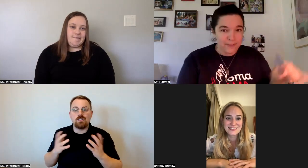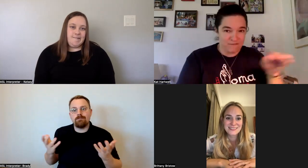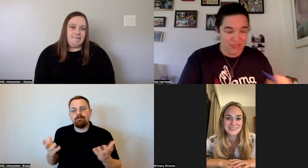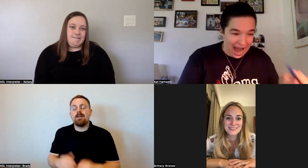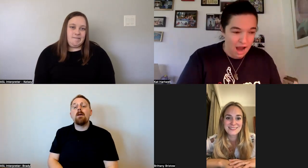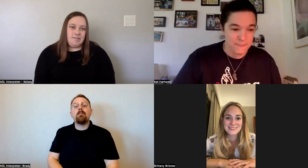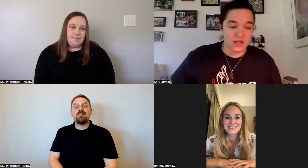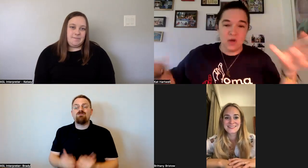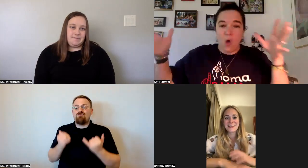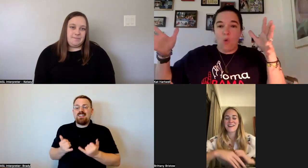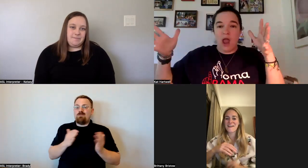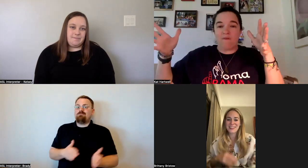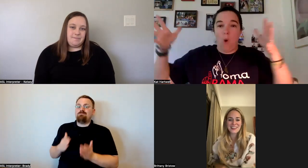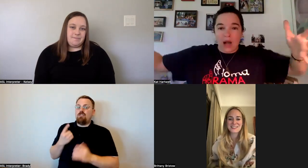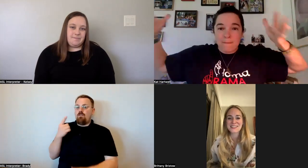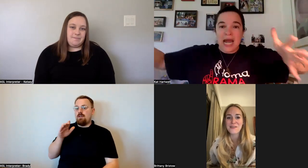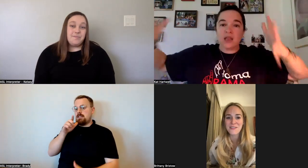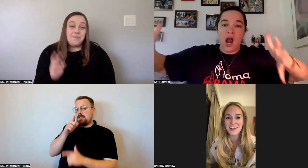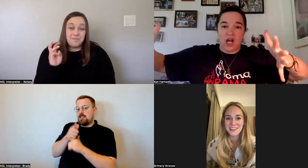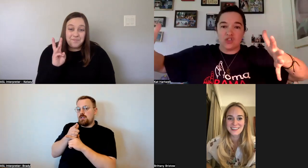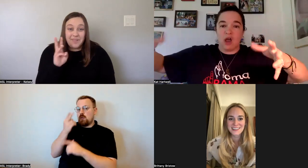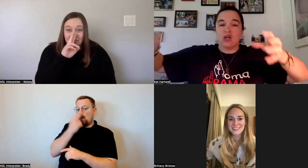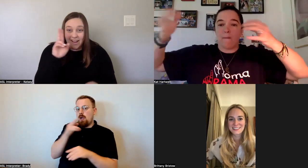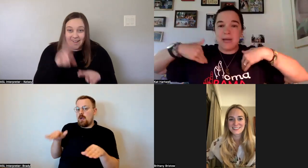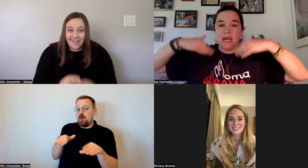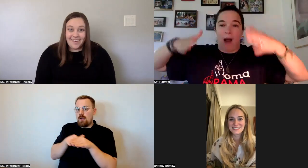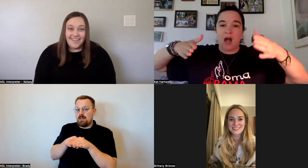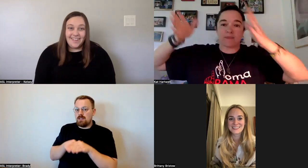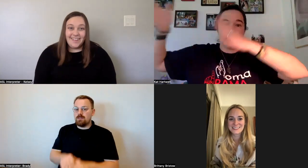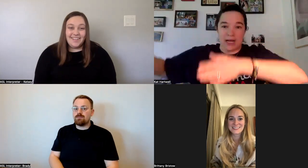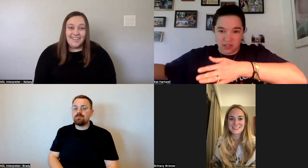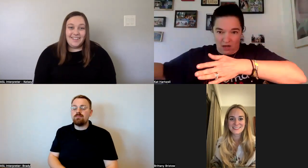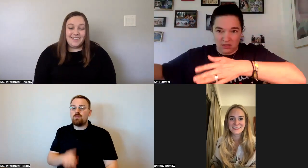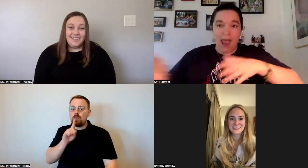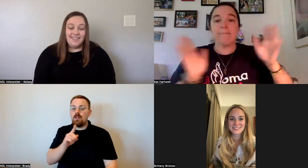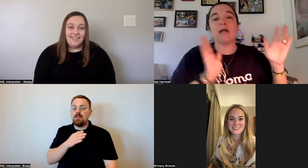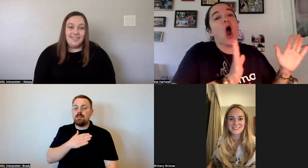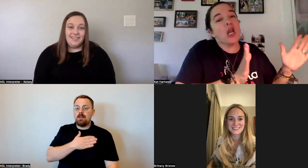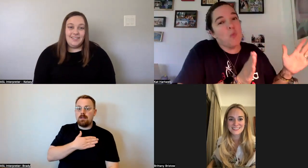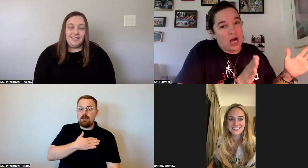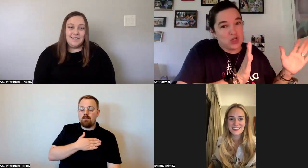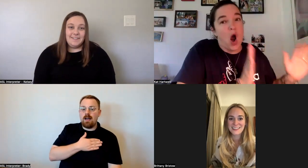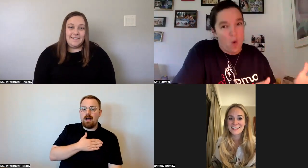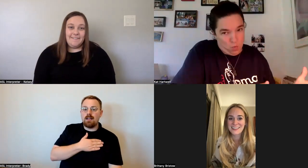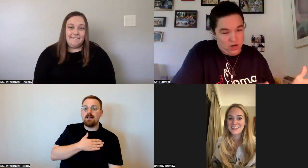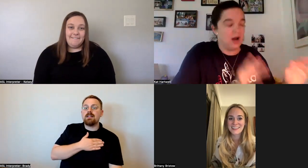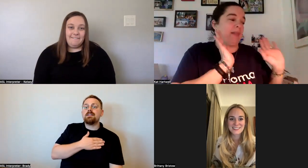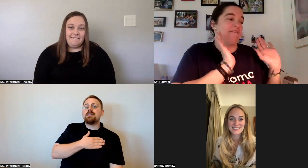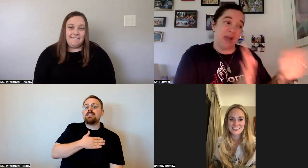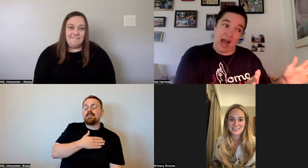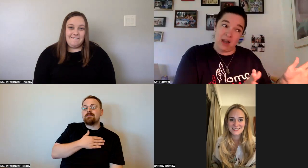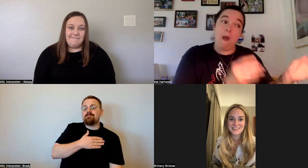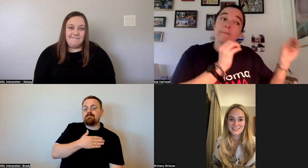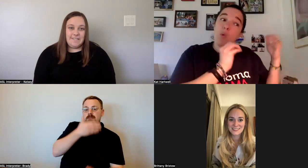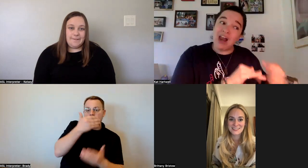I'm prepping for that because Oh, we have that's one so big fun. lunch. Me, my husband, and my son. My daughter wants her own. I'm